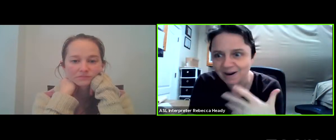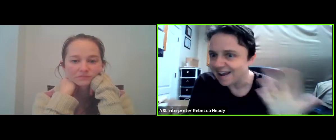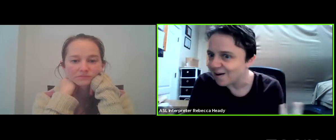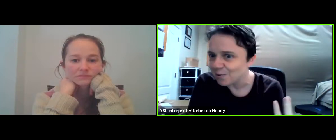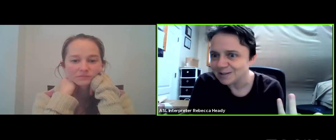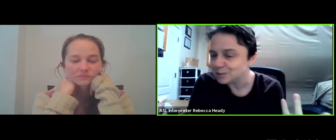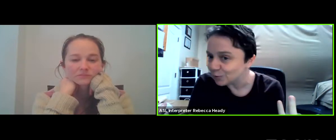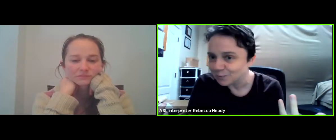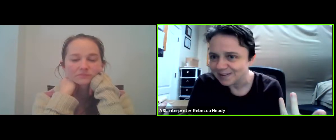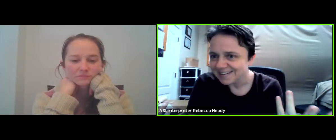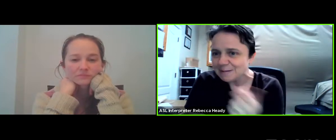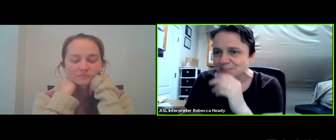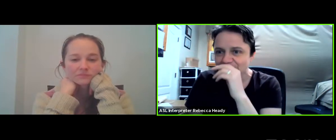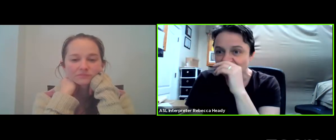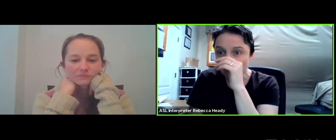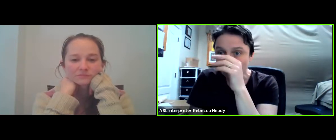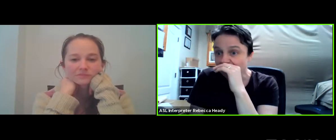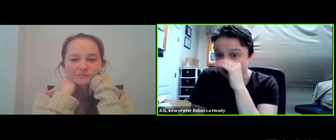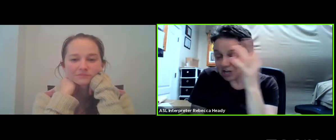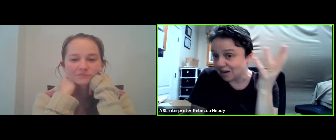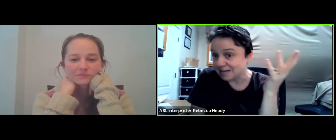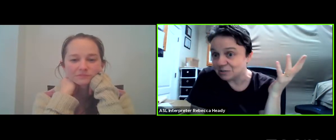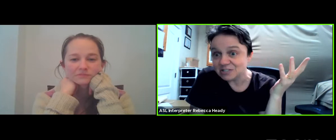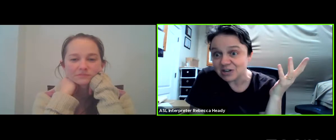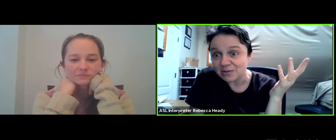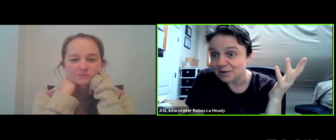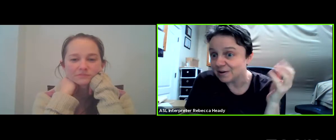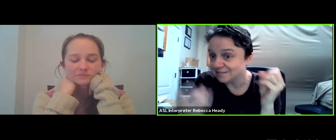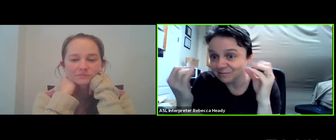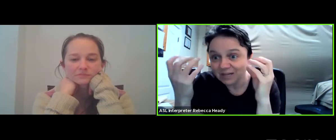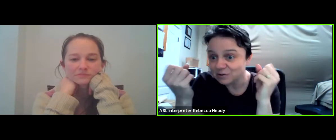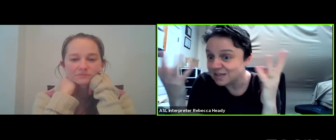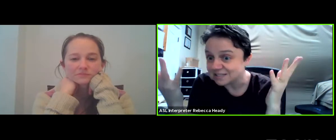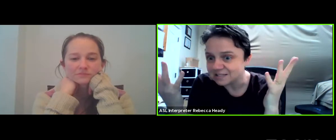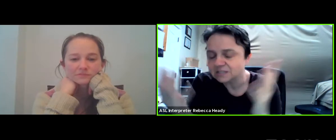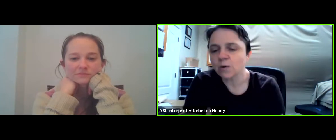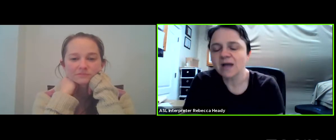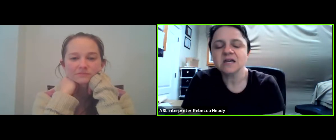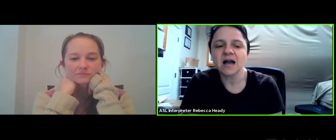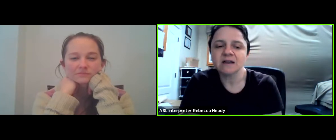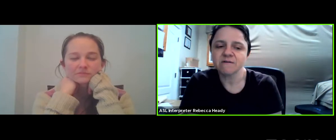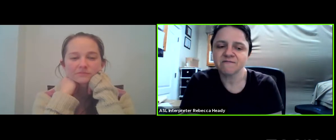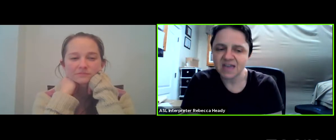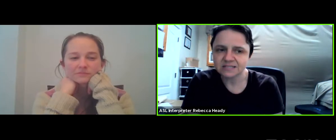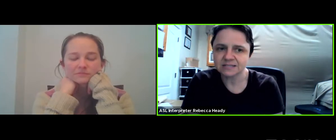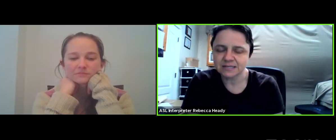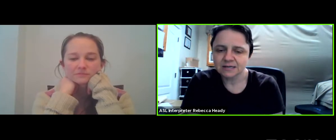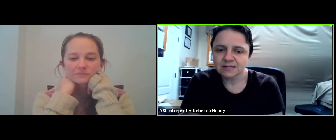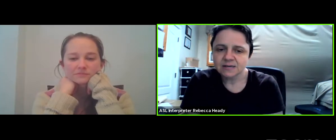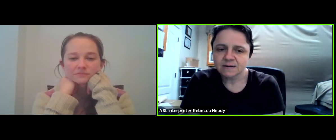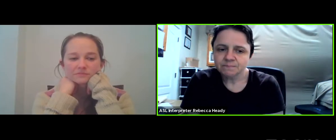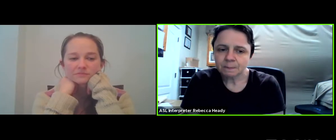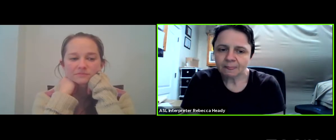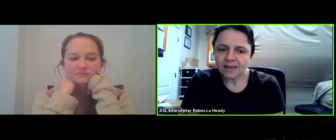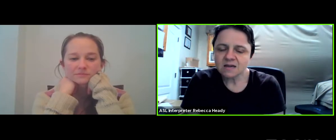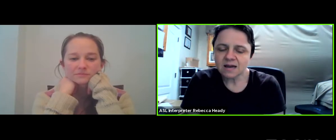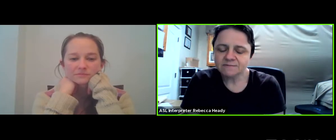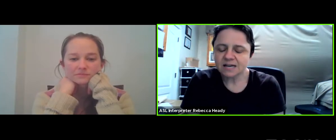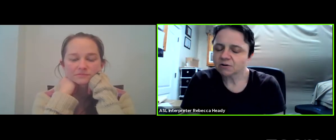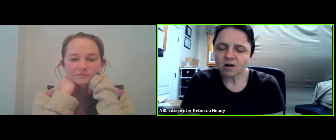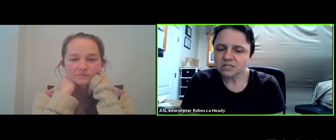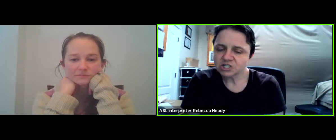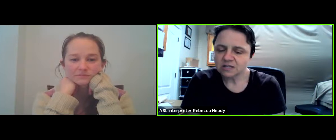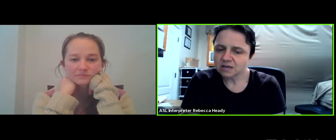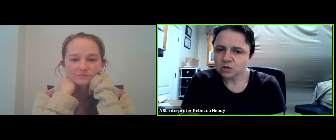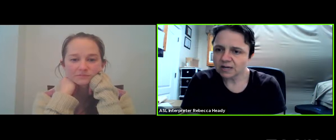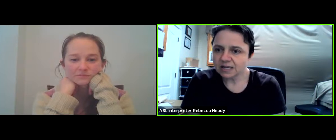like what we're doing right now on Zoom, you know, where we're talking to each other and we can do this. So any kind of any kind